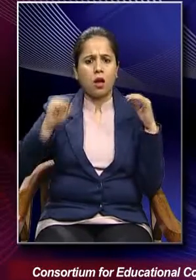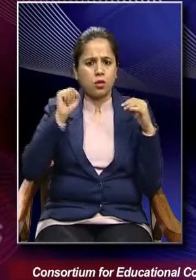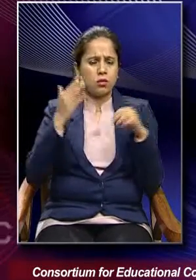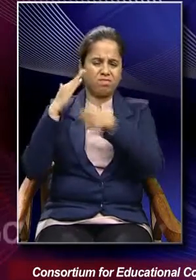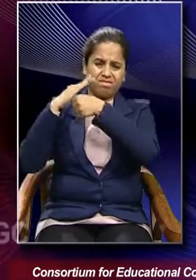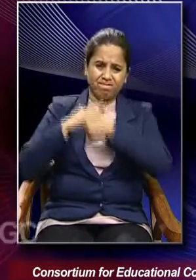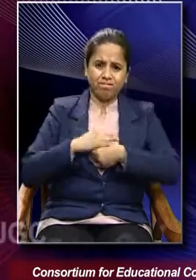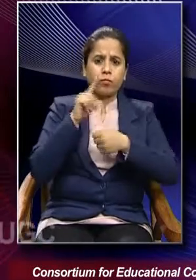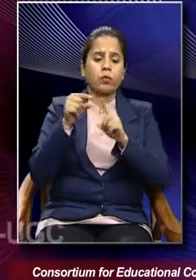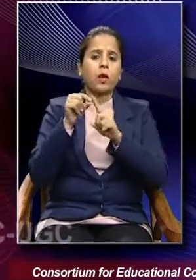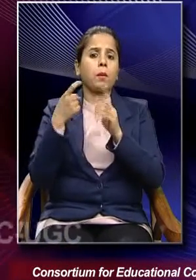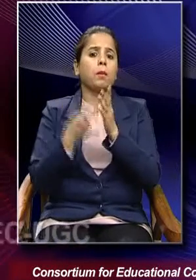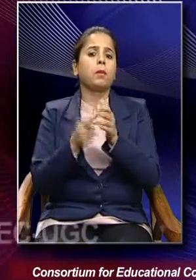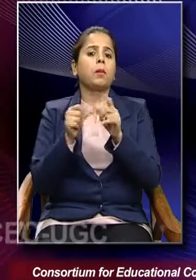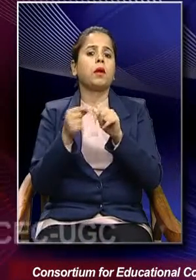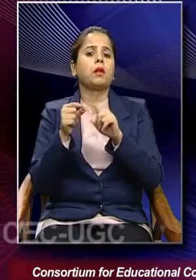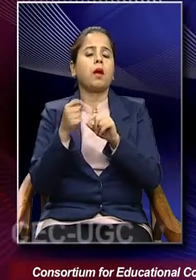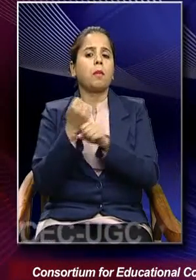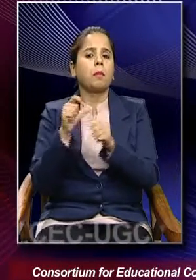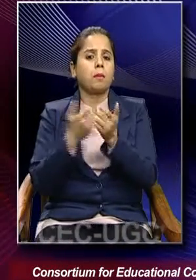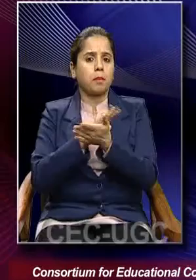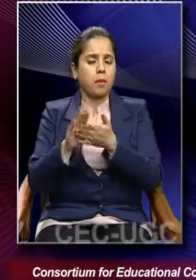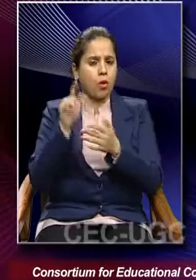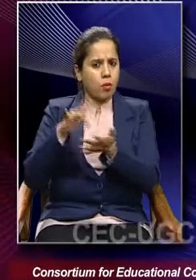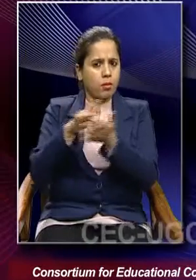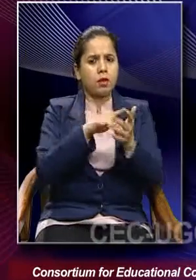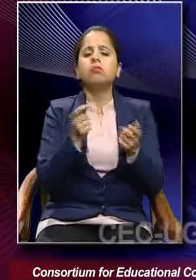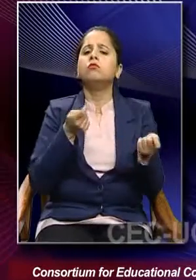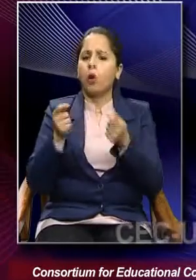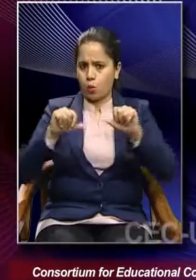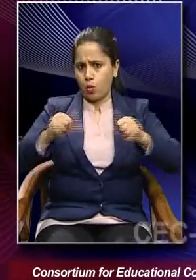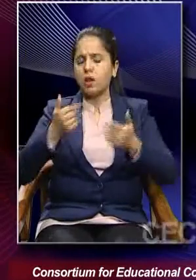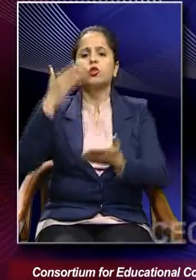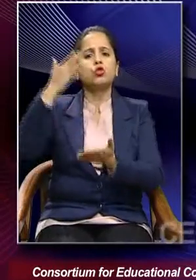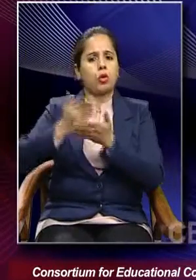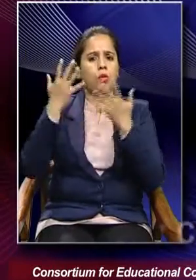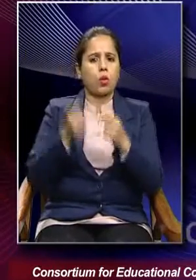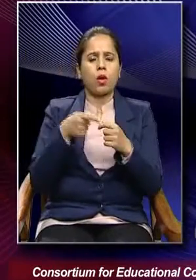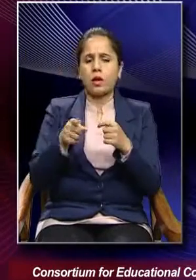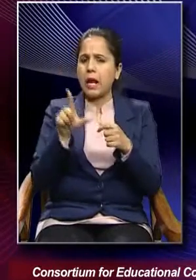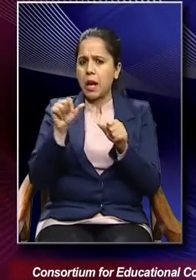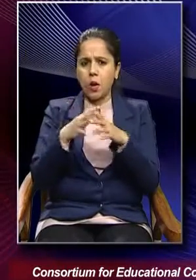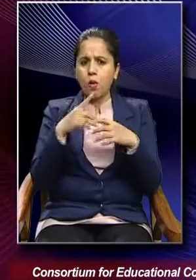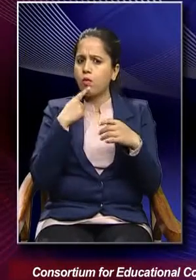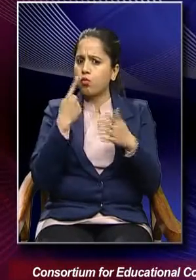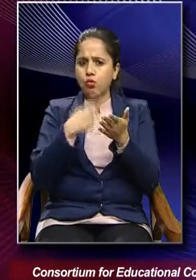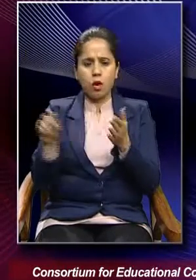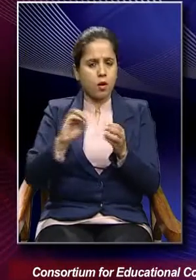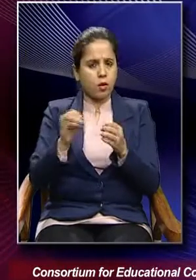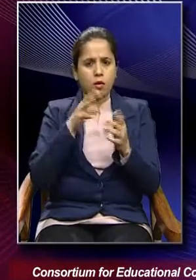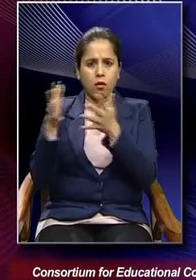Pratapgarh in United Provinces also managed to stop illegal eviction